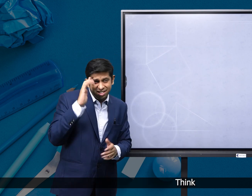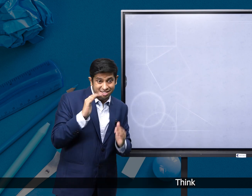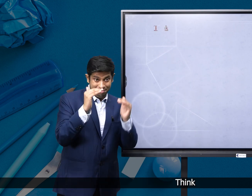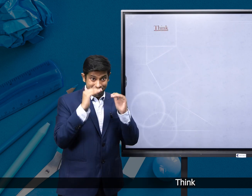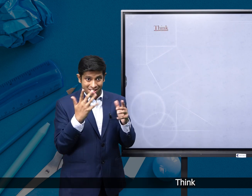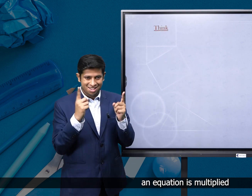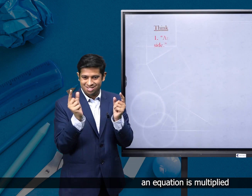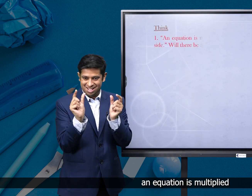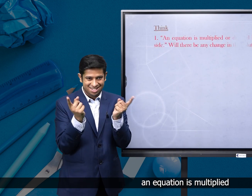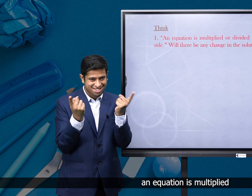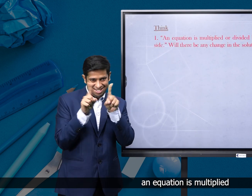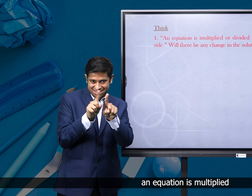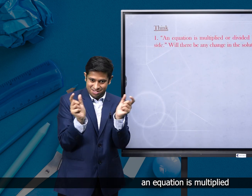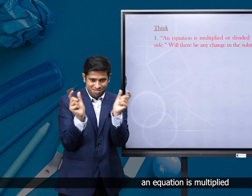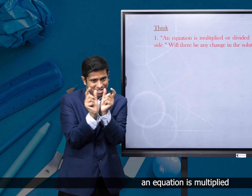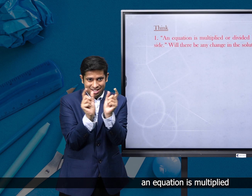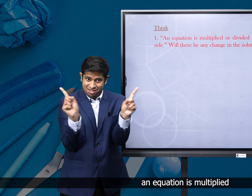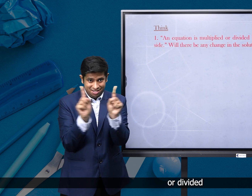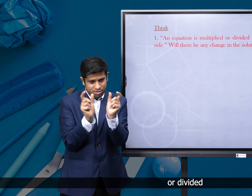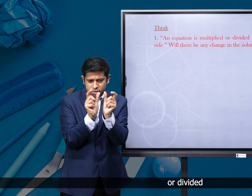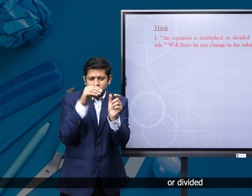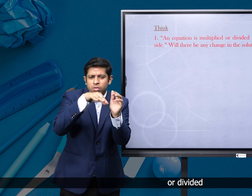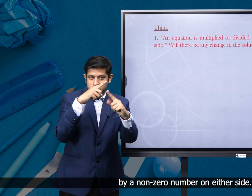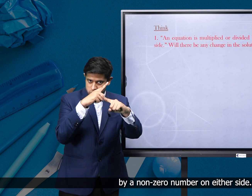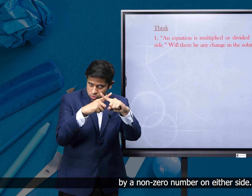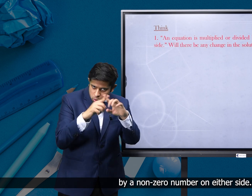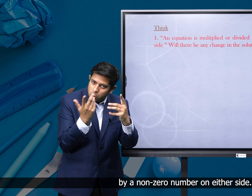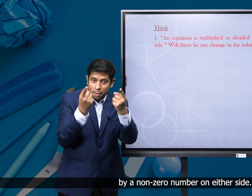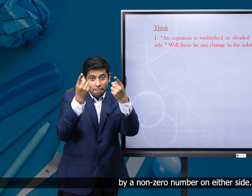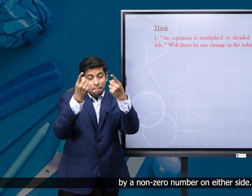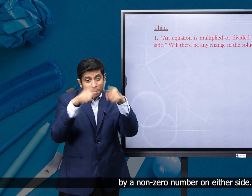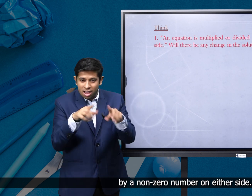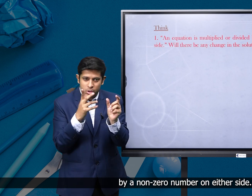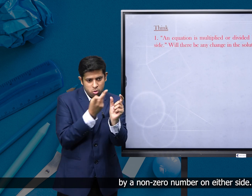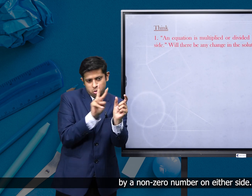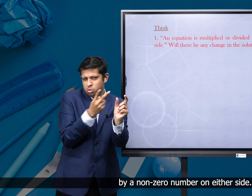Think. An equation is multiplied or divided by a non-zero number on either side.